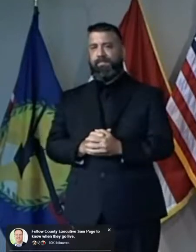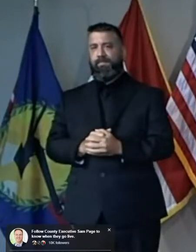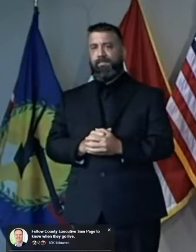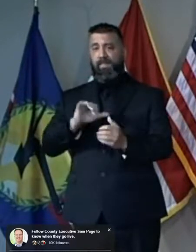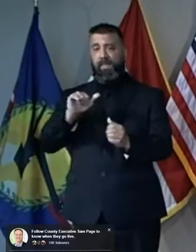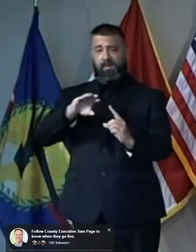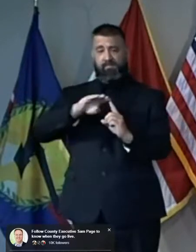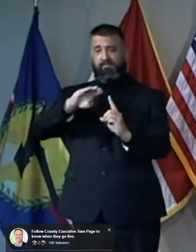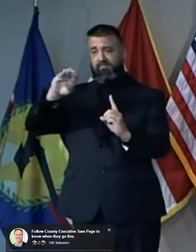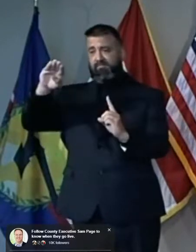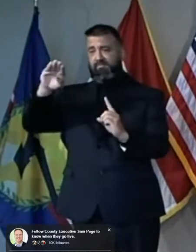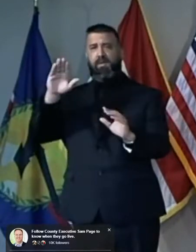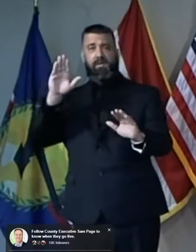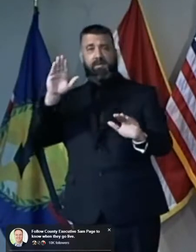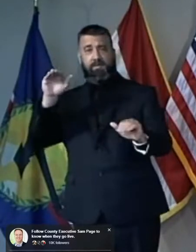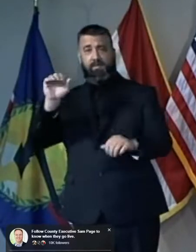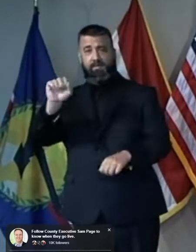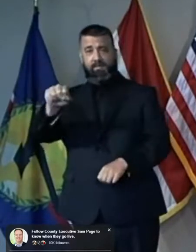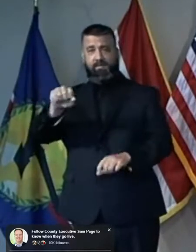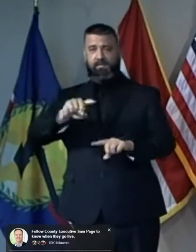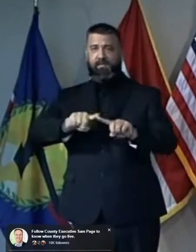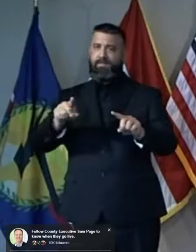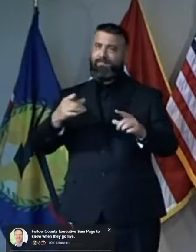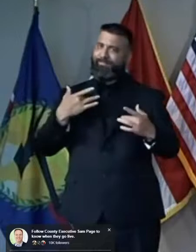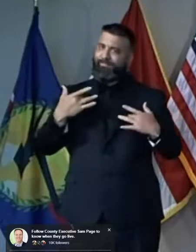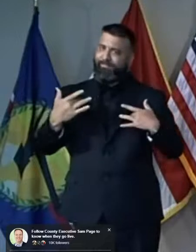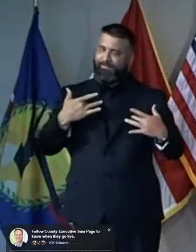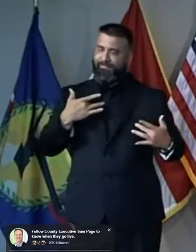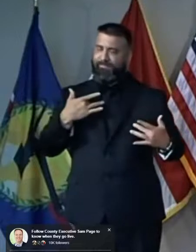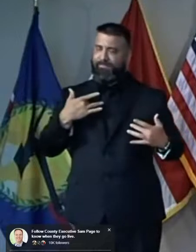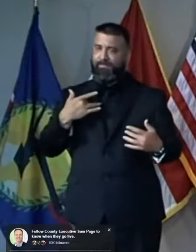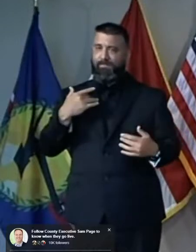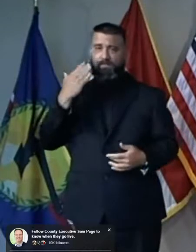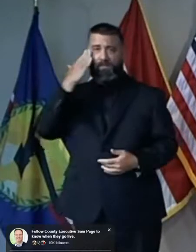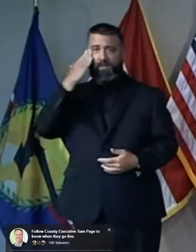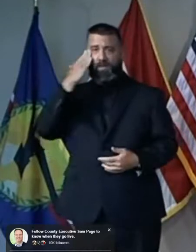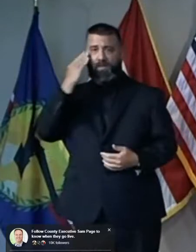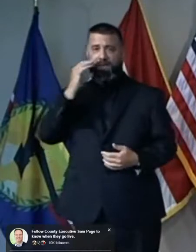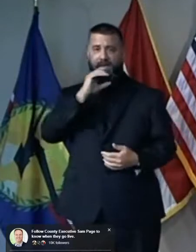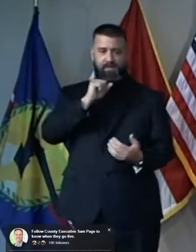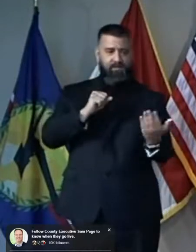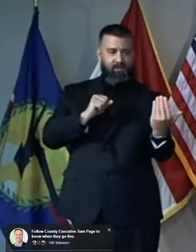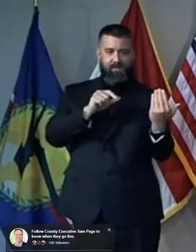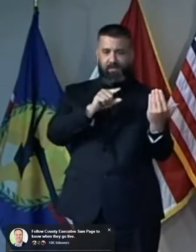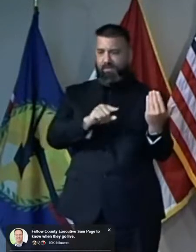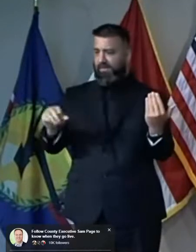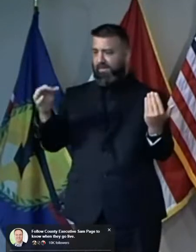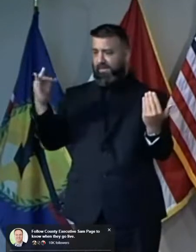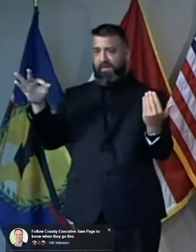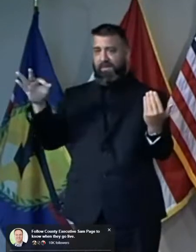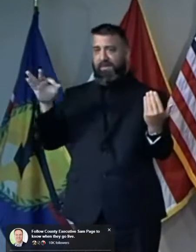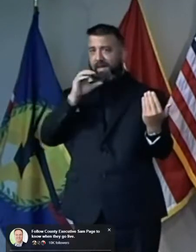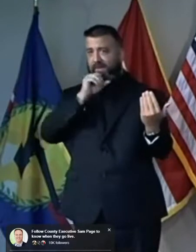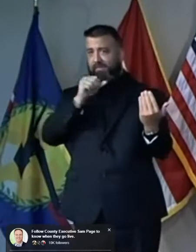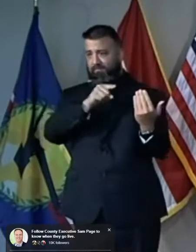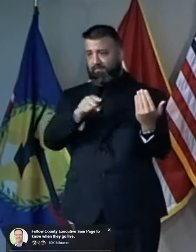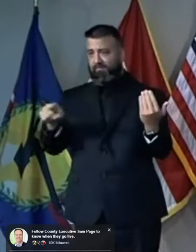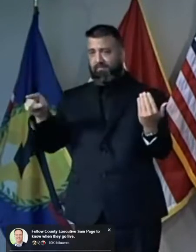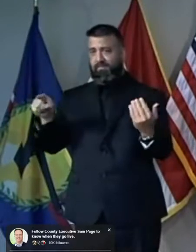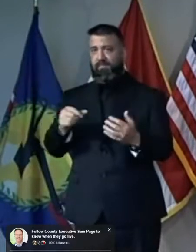not unexpected, but it's worrisome. We know that our 15 to 19-year-old age